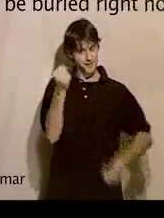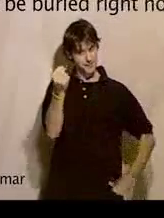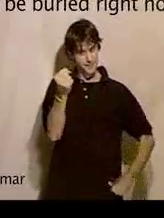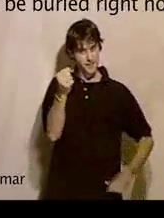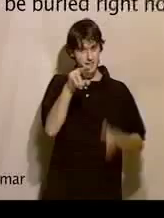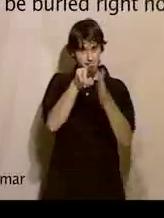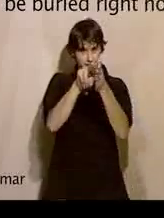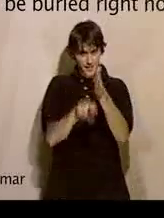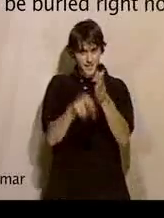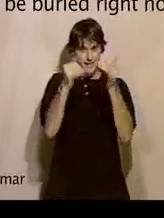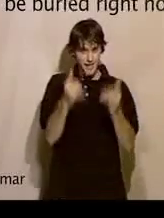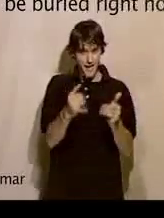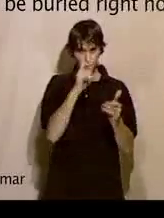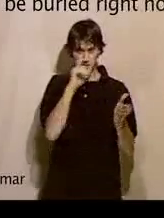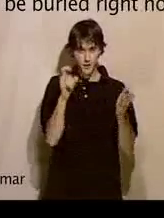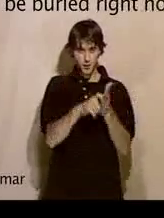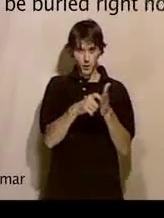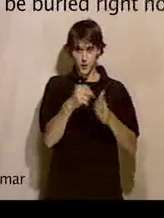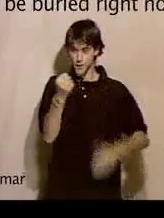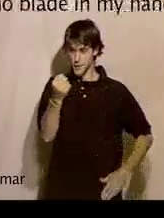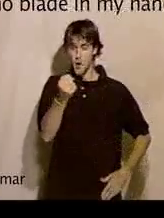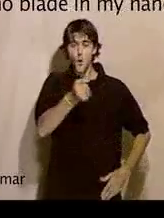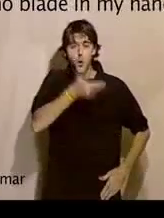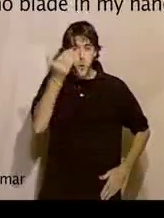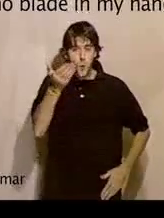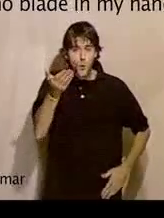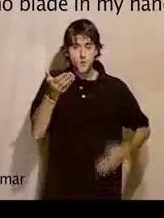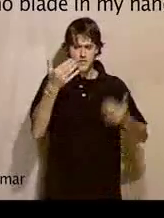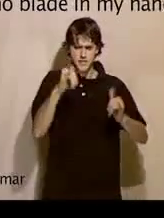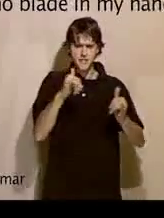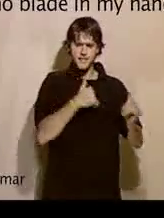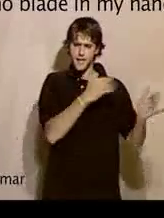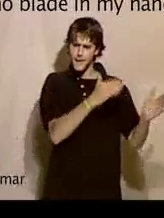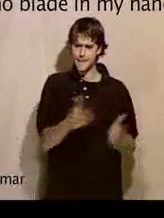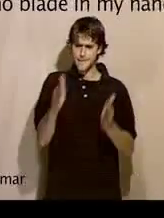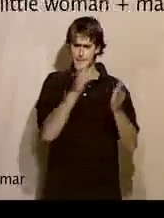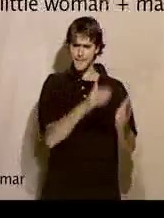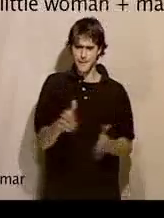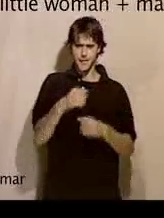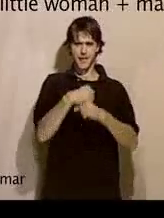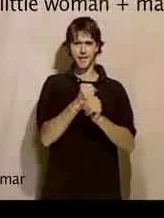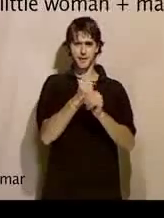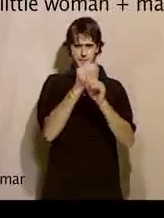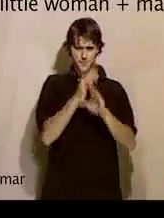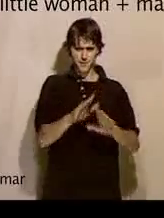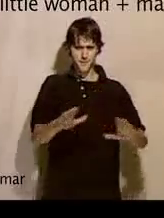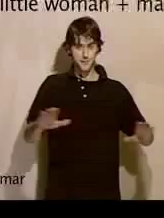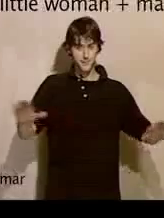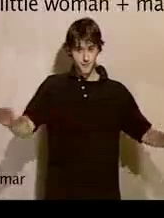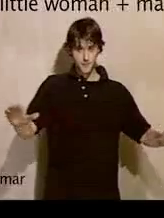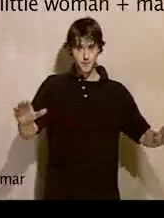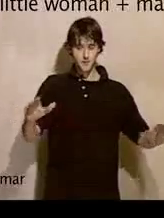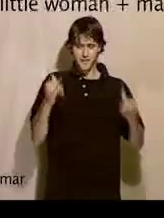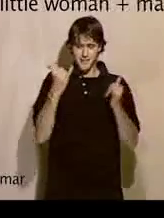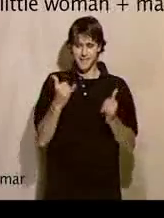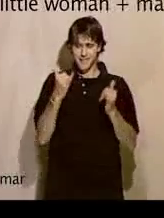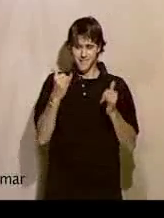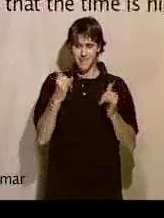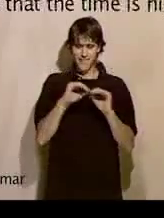night, it'd be very right now. But you'll notice there's no blade in my hand, and I still plan on creating a little woman and man. The signs are